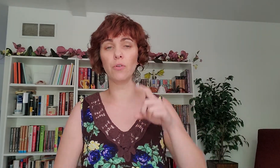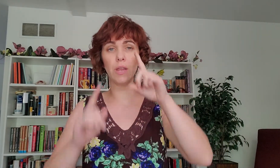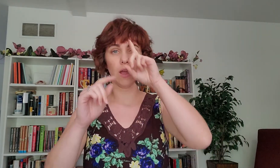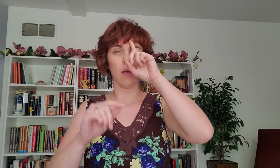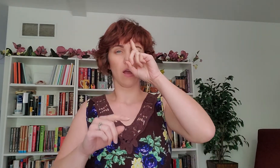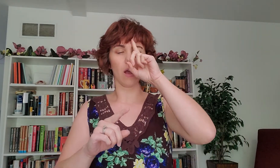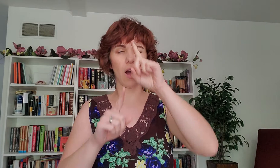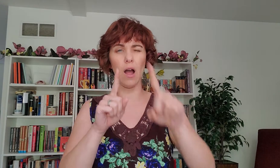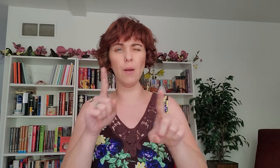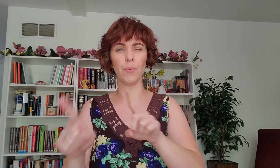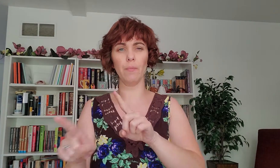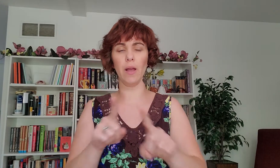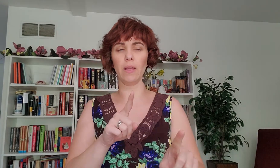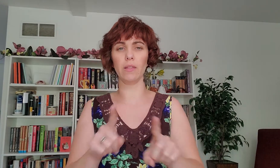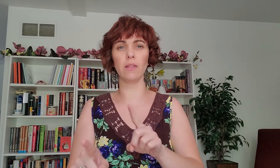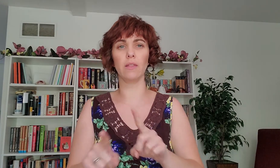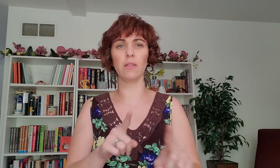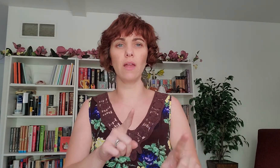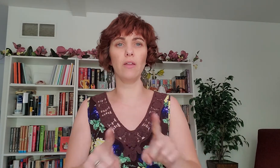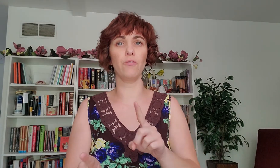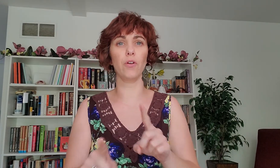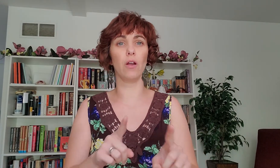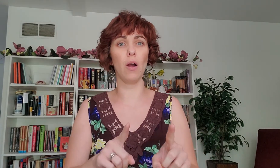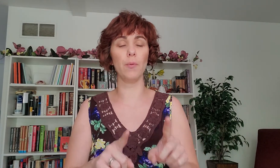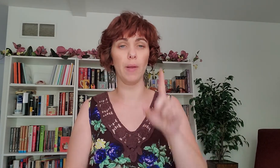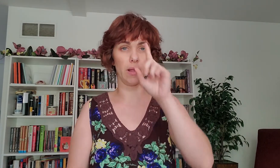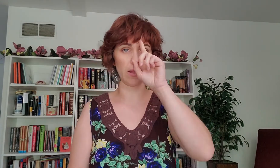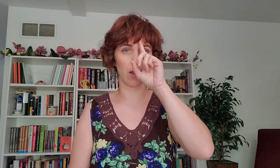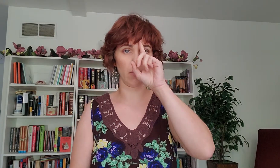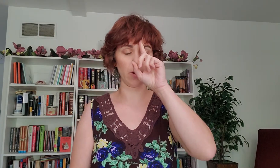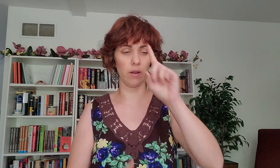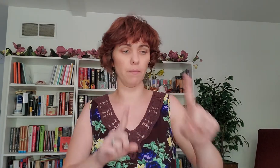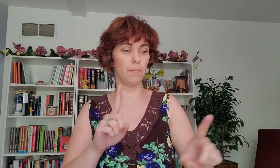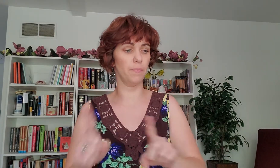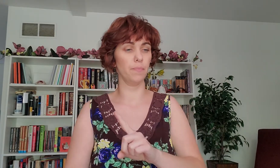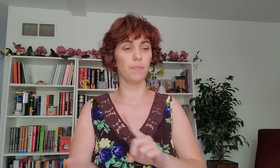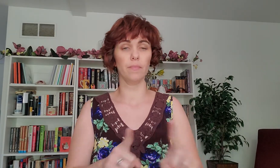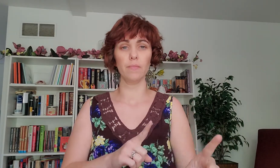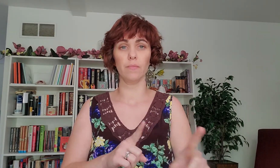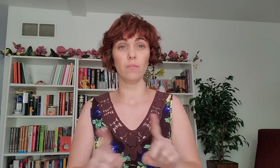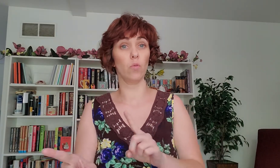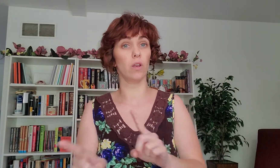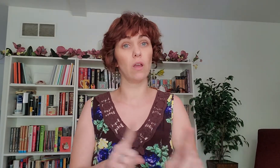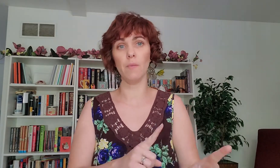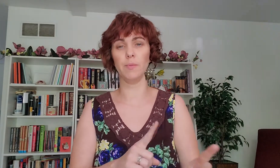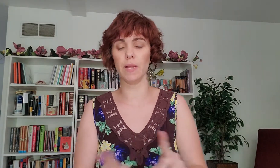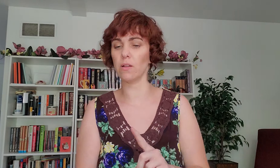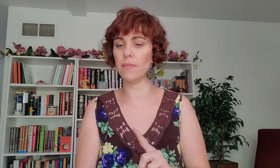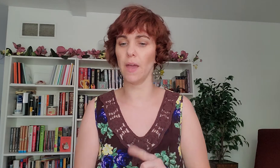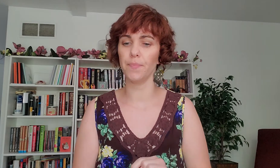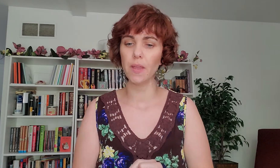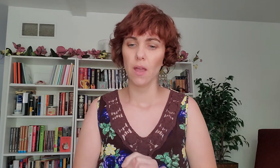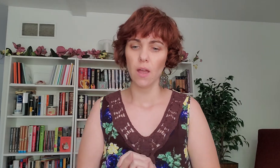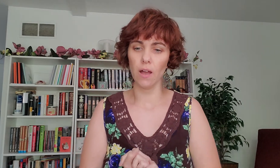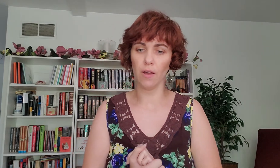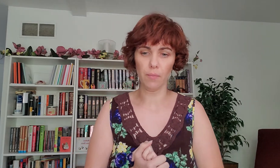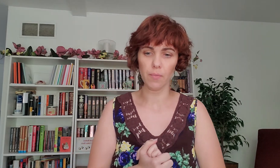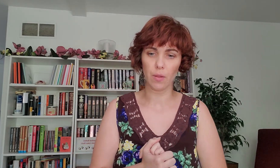Missouri Compromise. This is a sign for a compromise, like we're gonna compromise on that. So